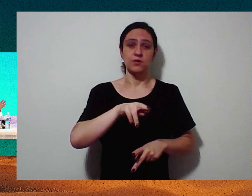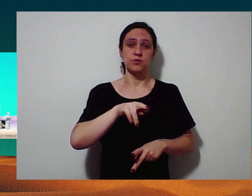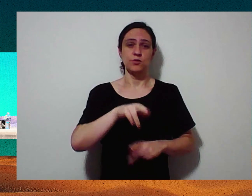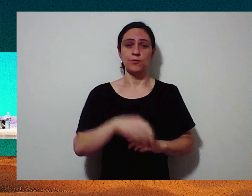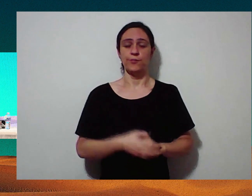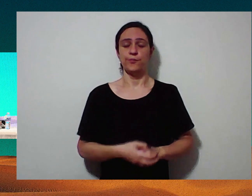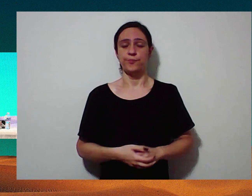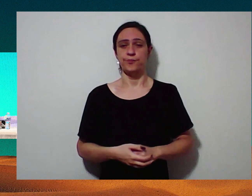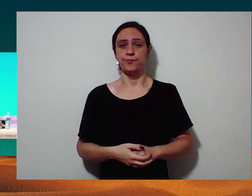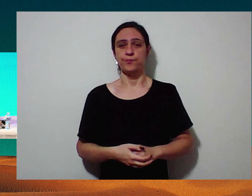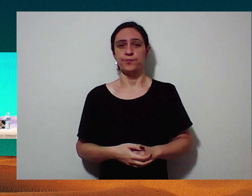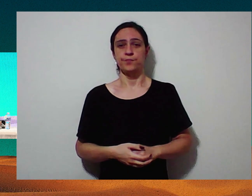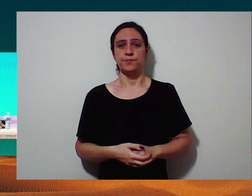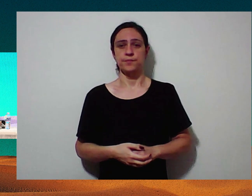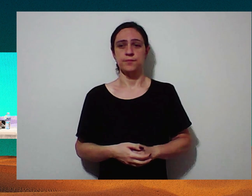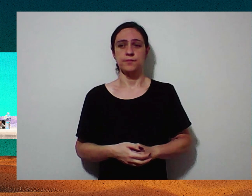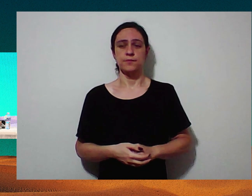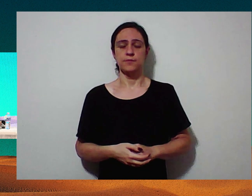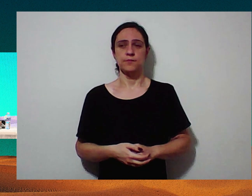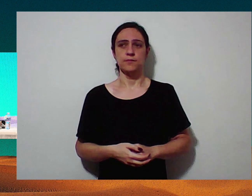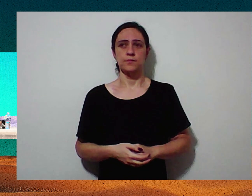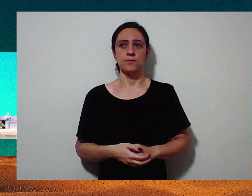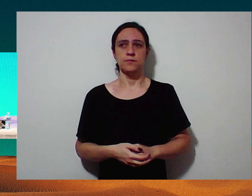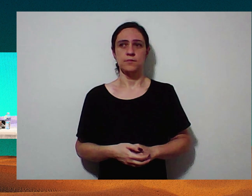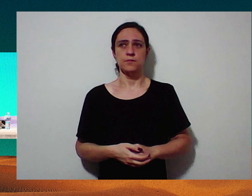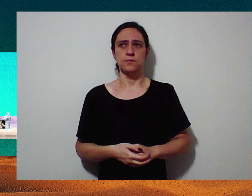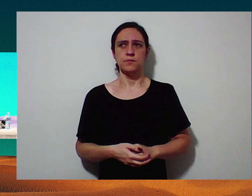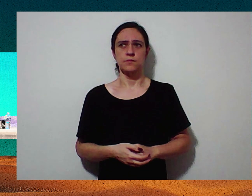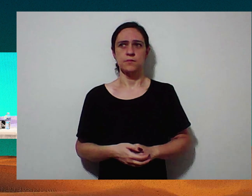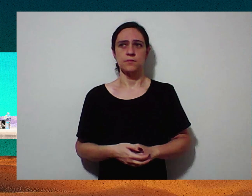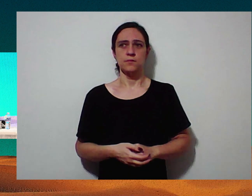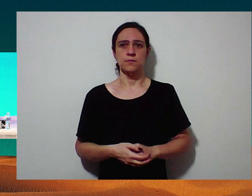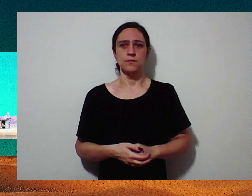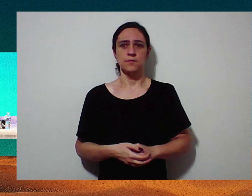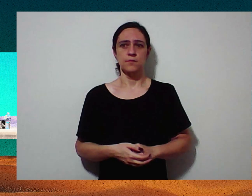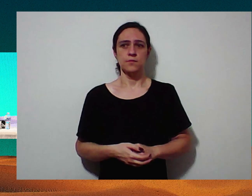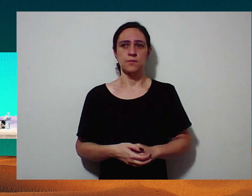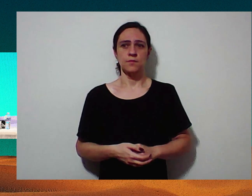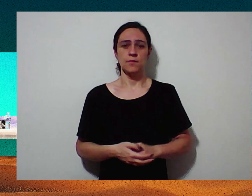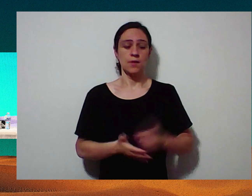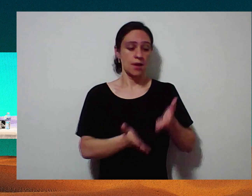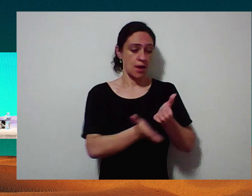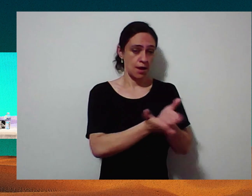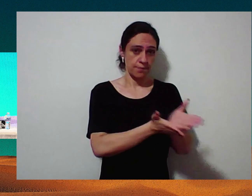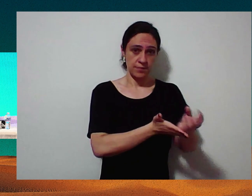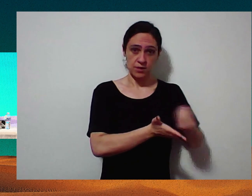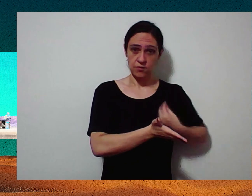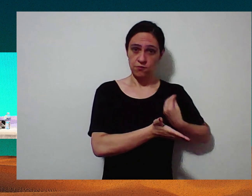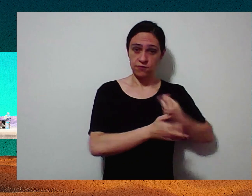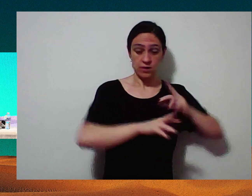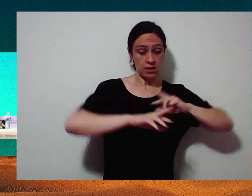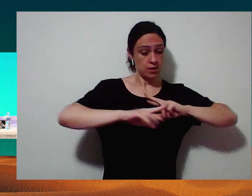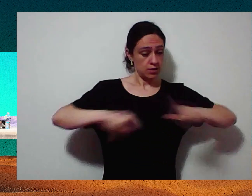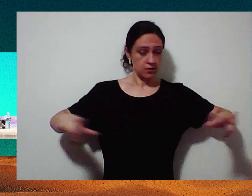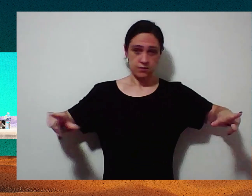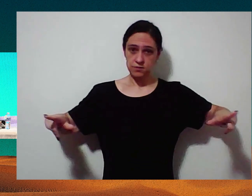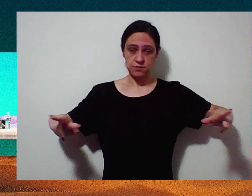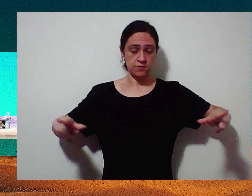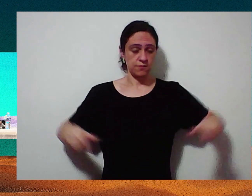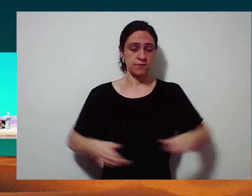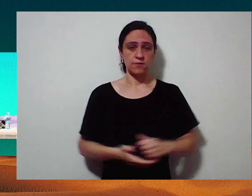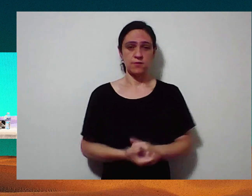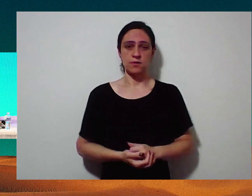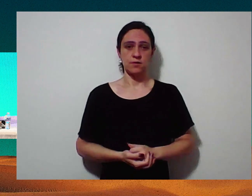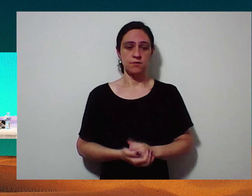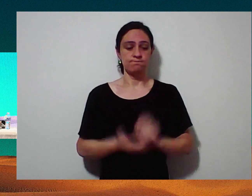life. Religião não, perdão. A linha da vida não é esse. The line of life is not that. Por isso Jesus lhe